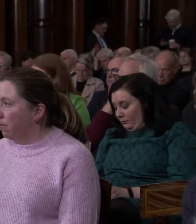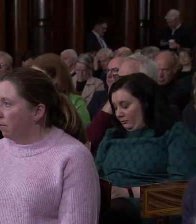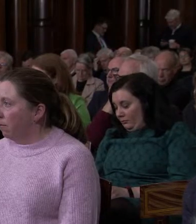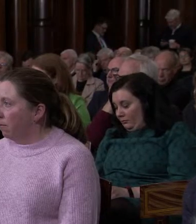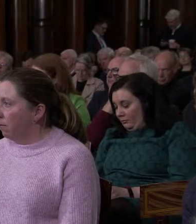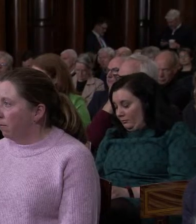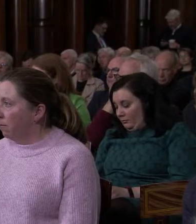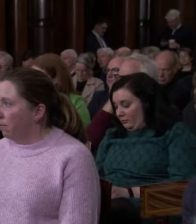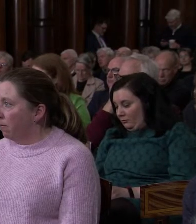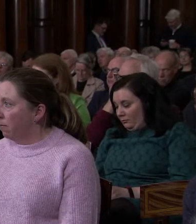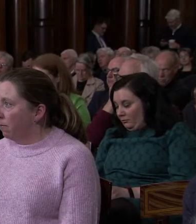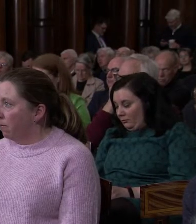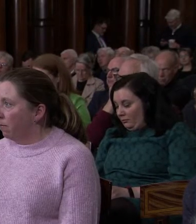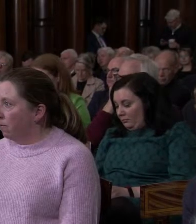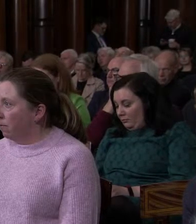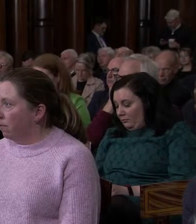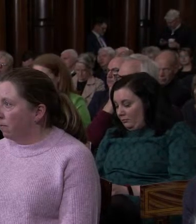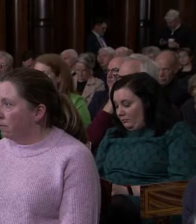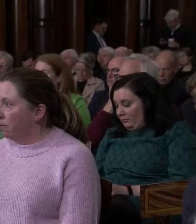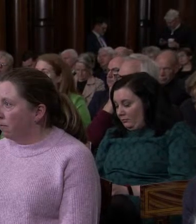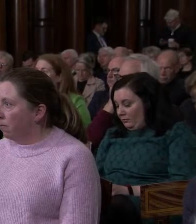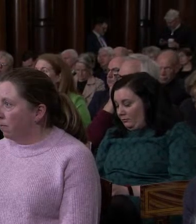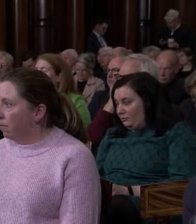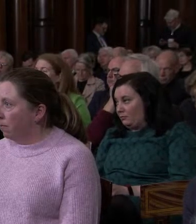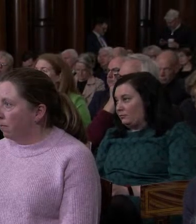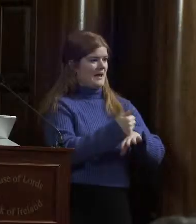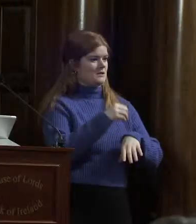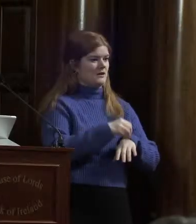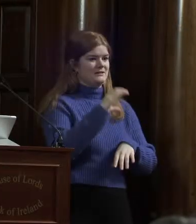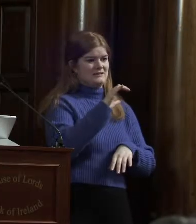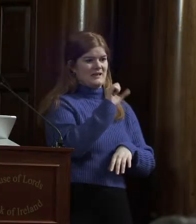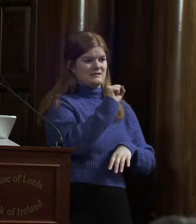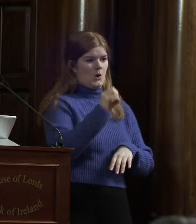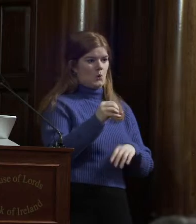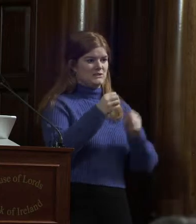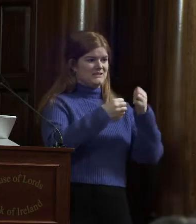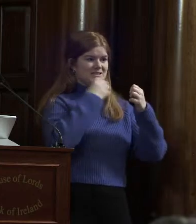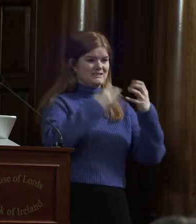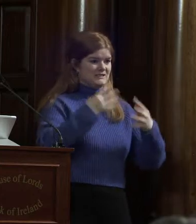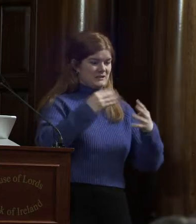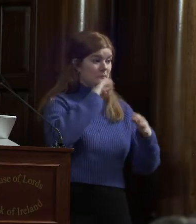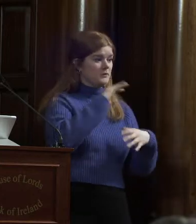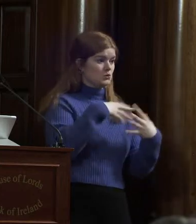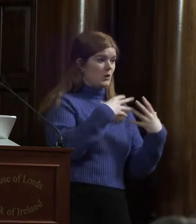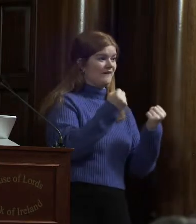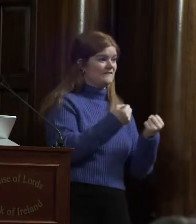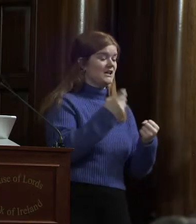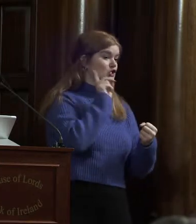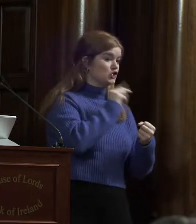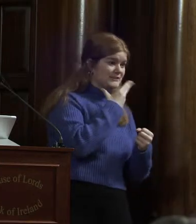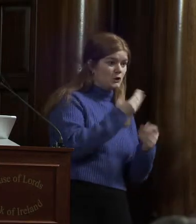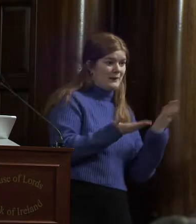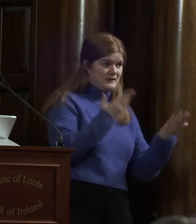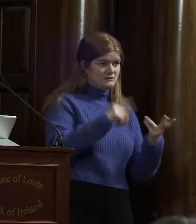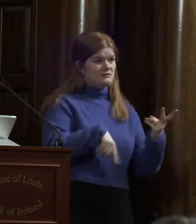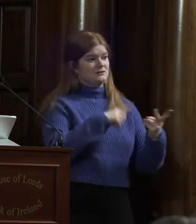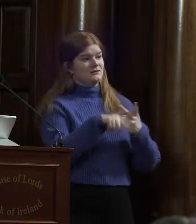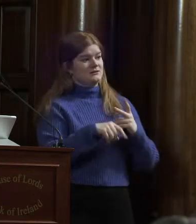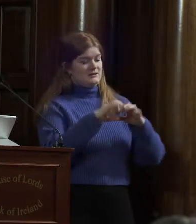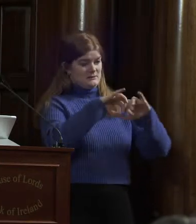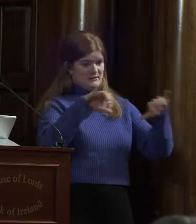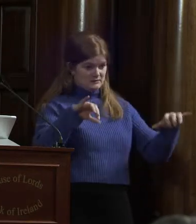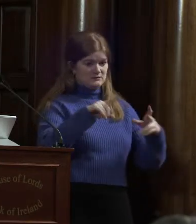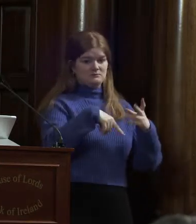were then chosen out of those 2,300 based on CSO statistics. So we have the gender